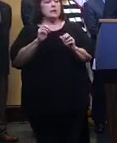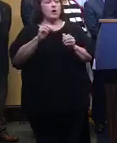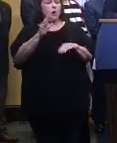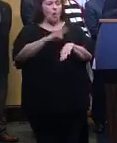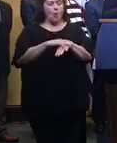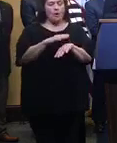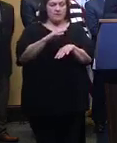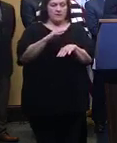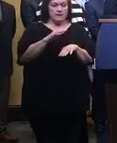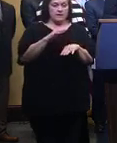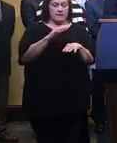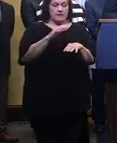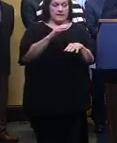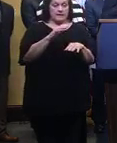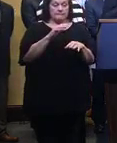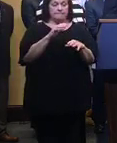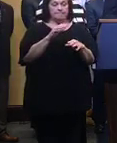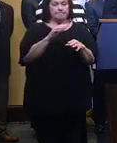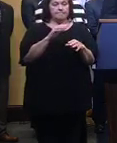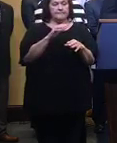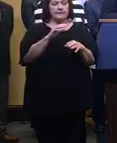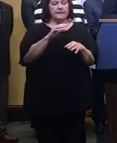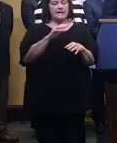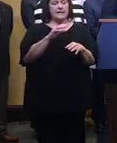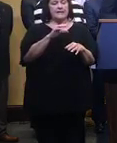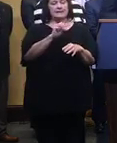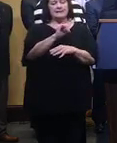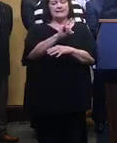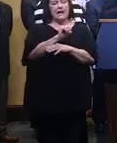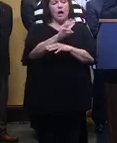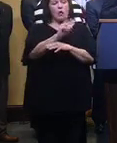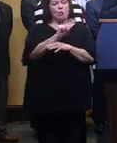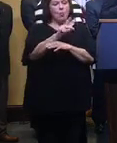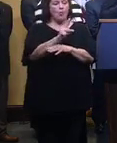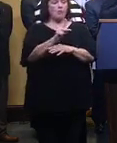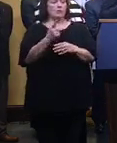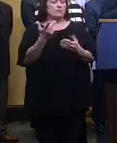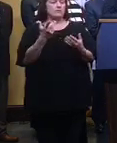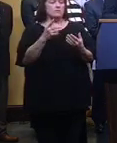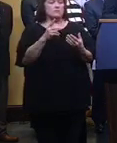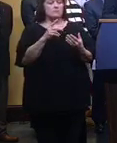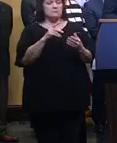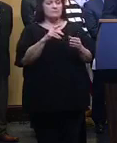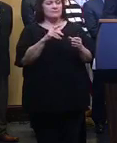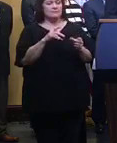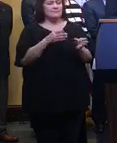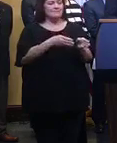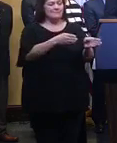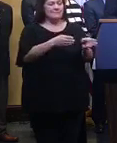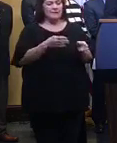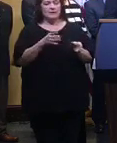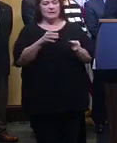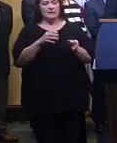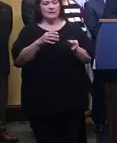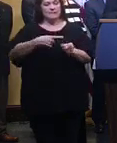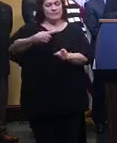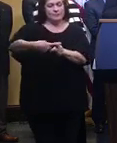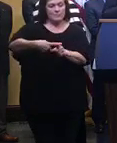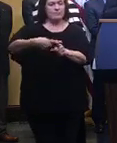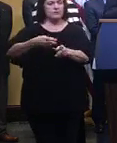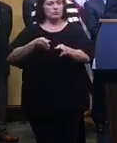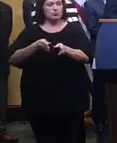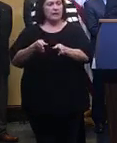subsidence. But subsidence impacts our sidewalks, our streets, our infrastructure projects, the Joint Infrastructure Program, getting